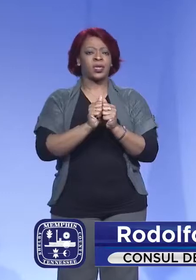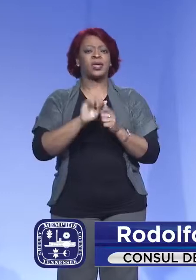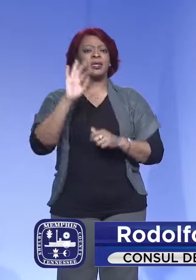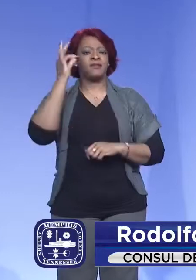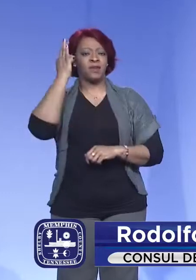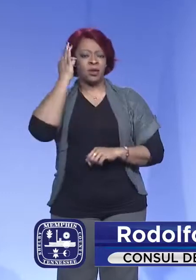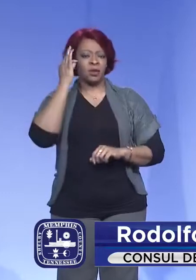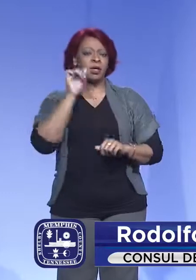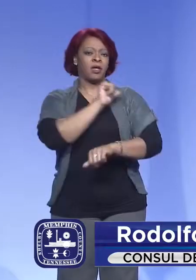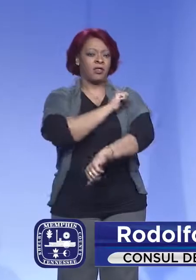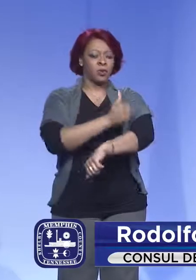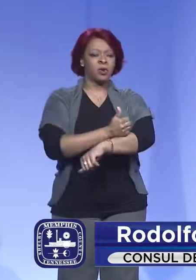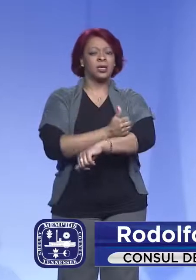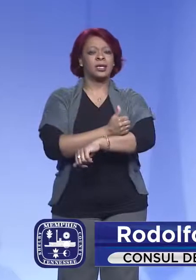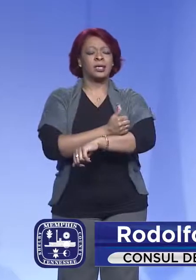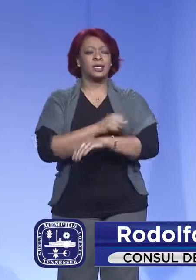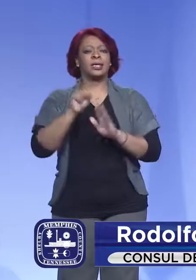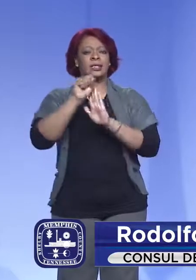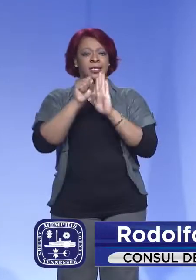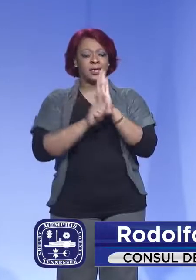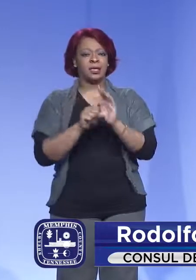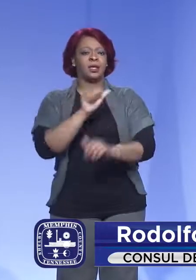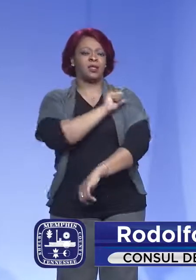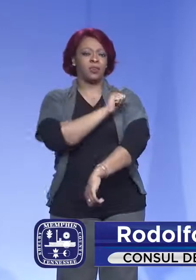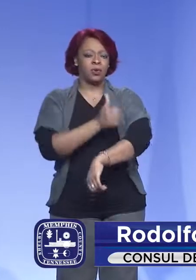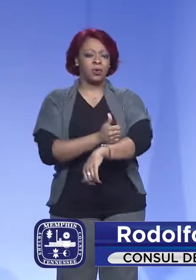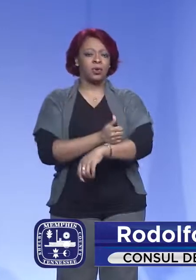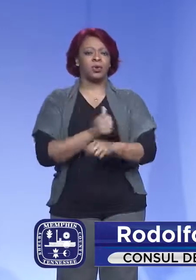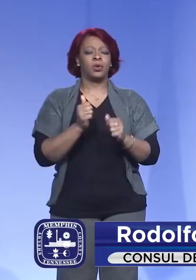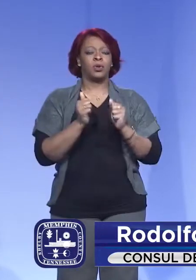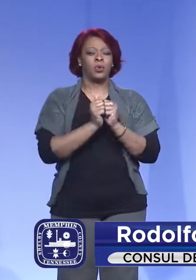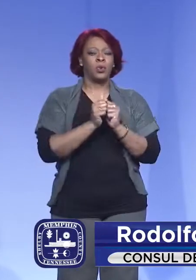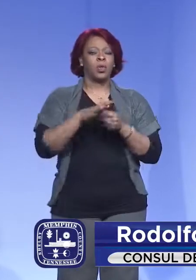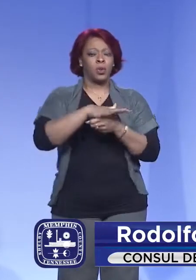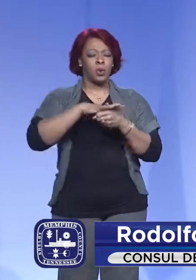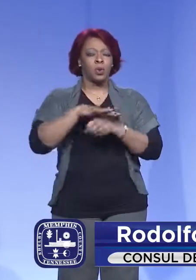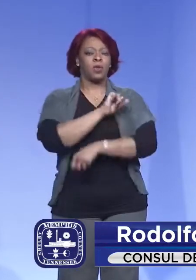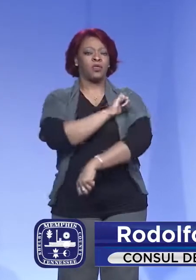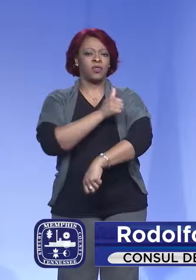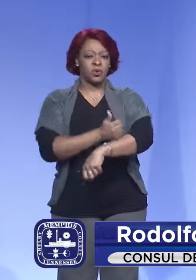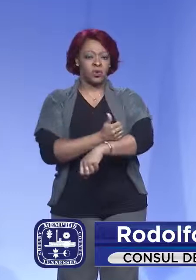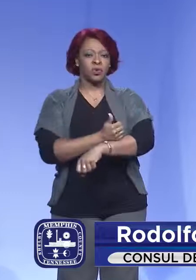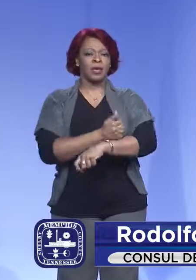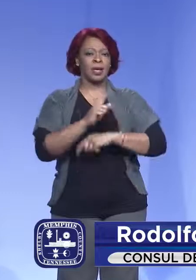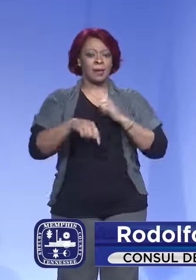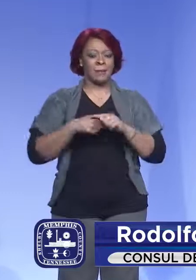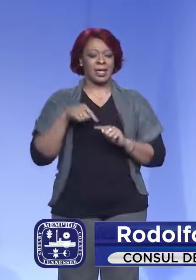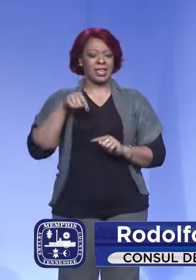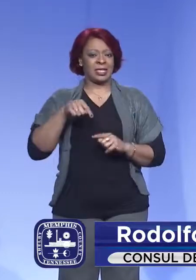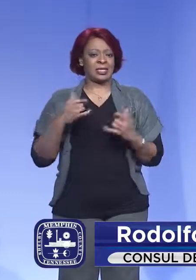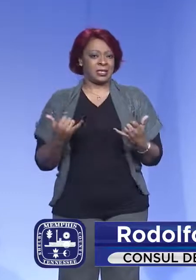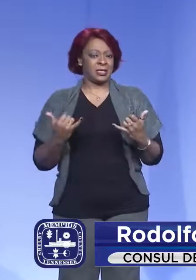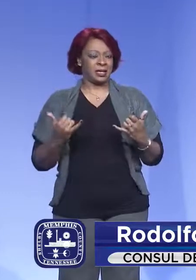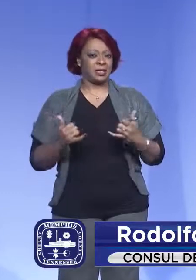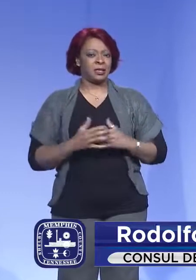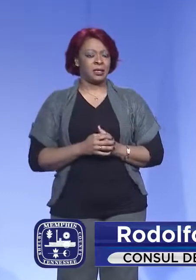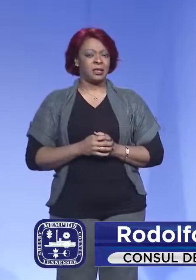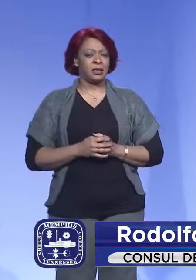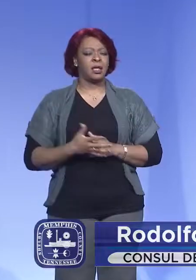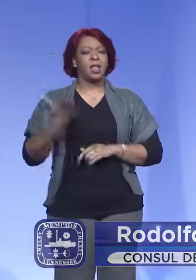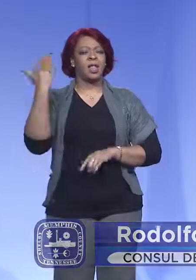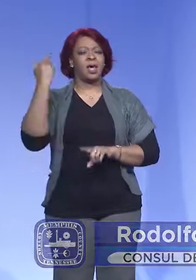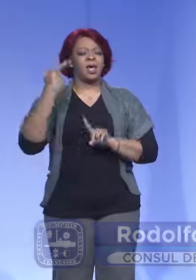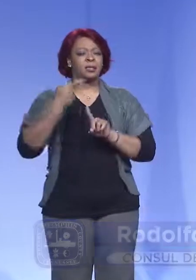authorities, with the state authorities, and with the local authorities regarding this pandemic. Last